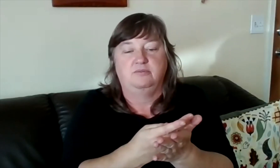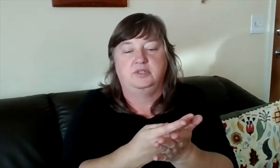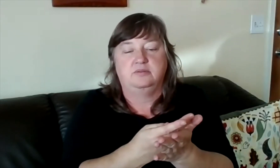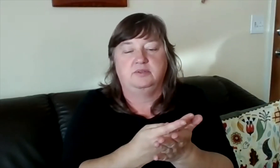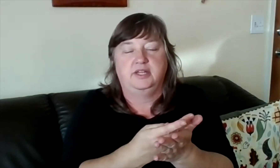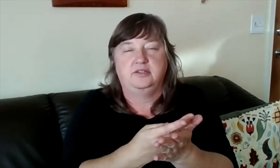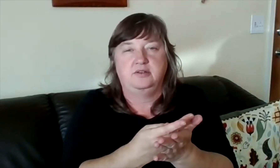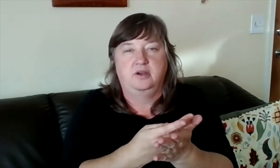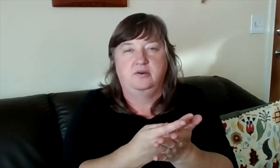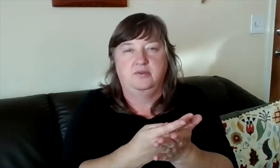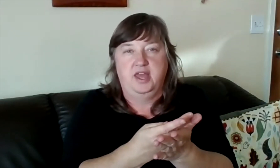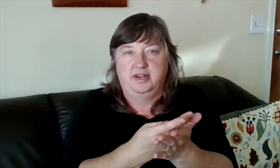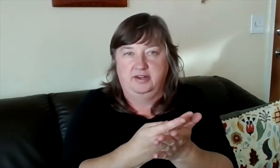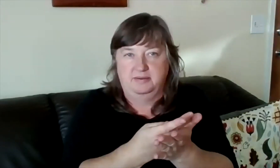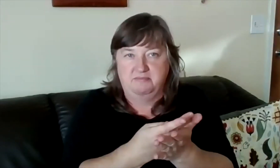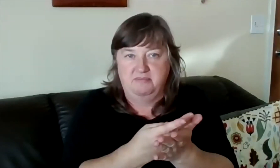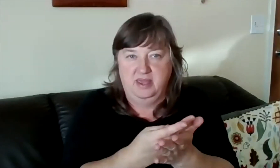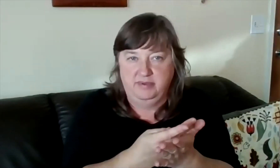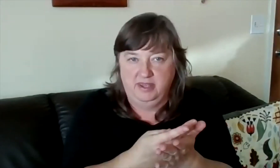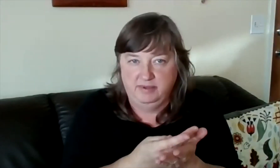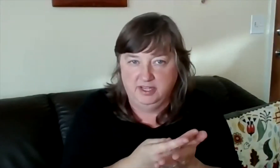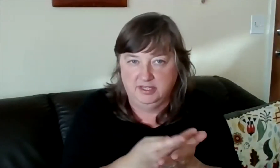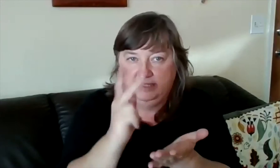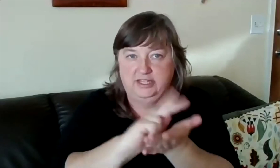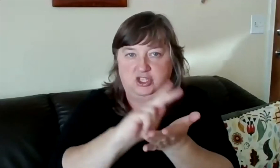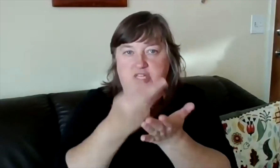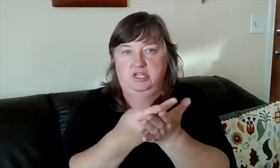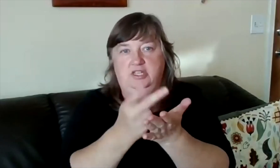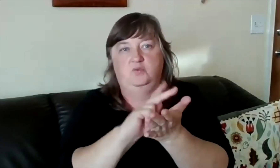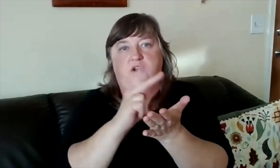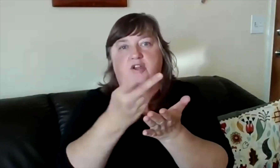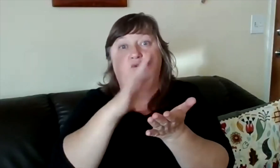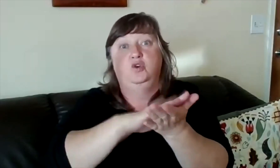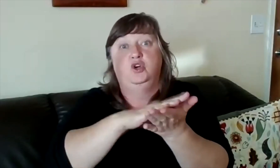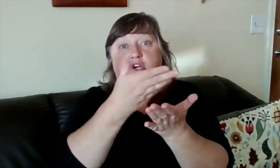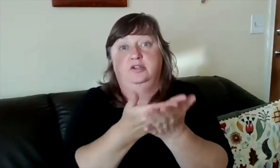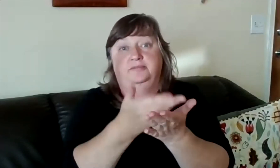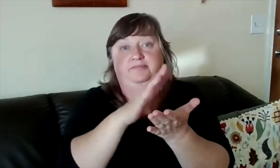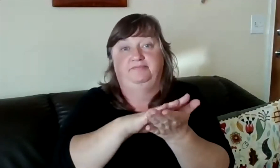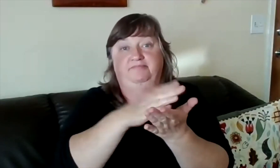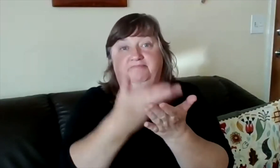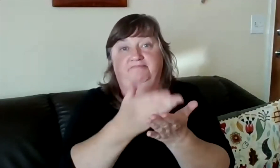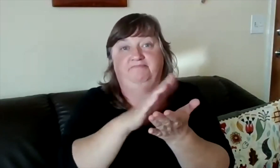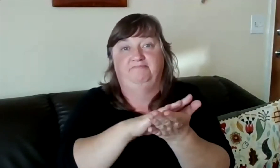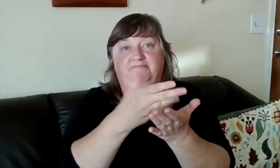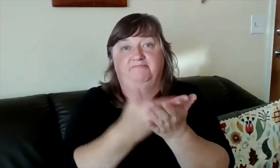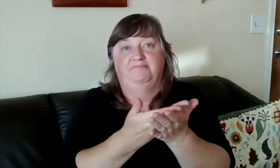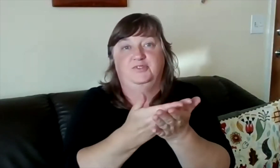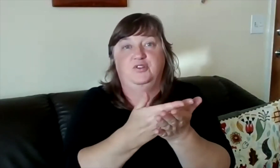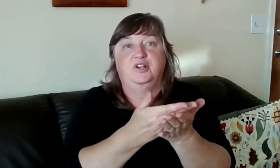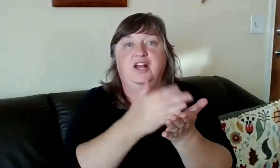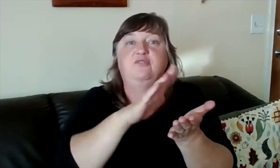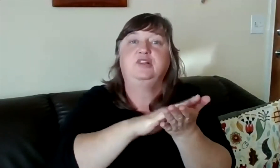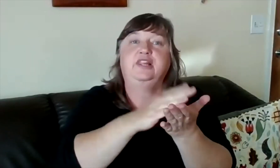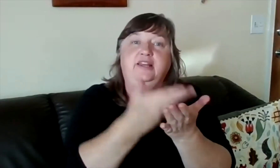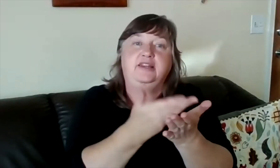Which would let you know that maybe because kitchen is where you cook. So they're kind of related in